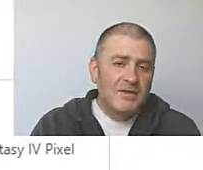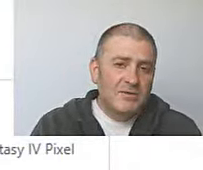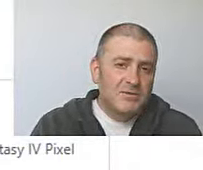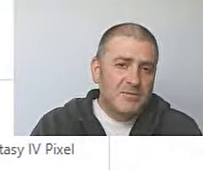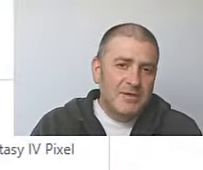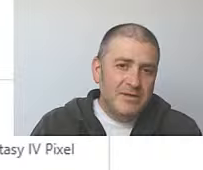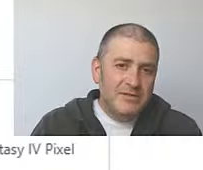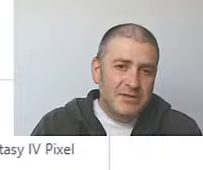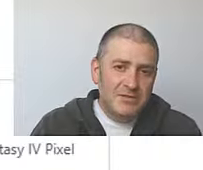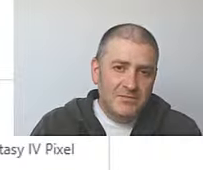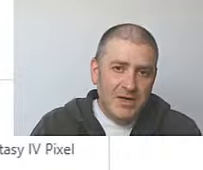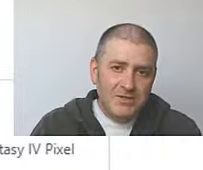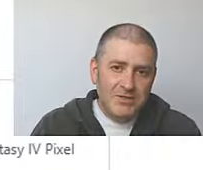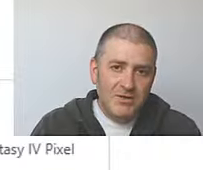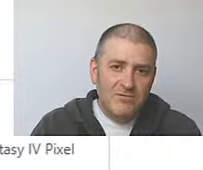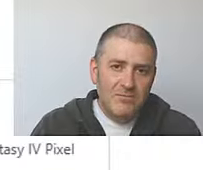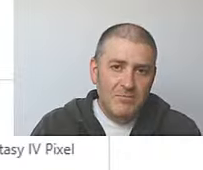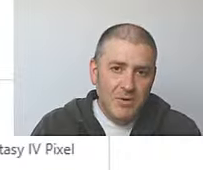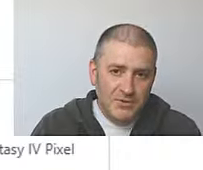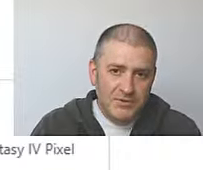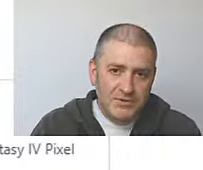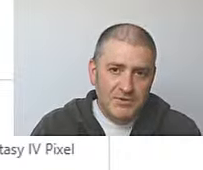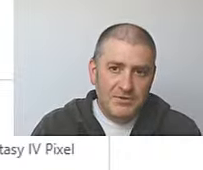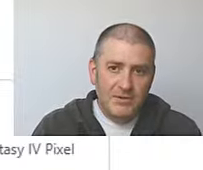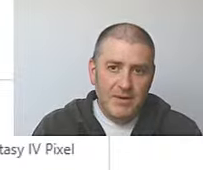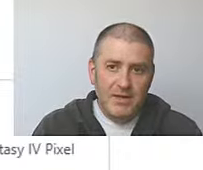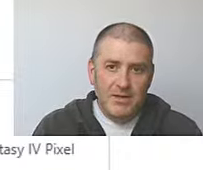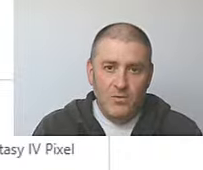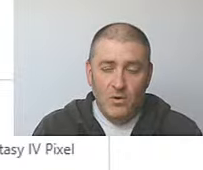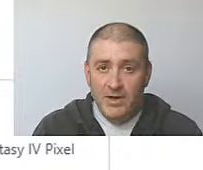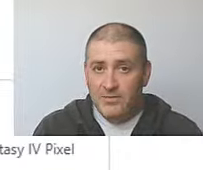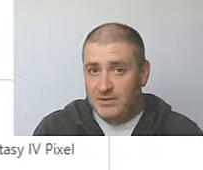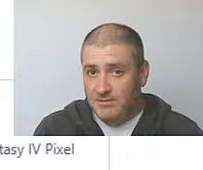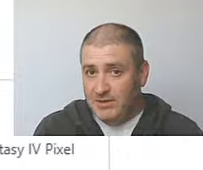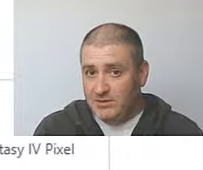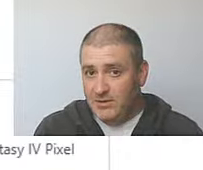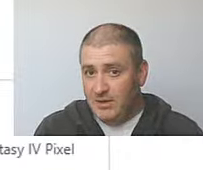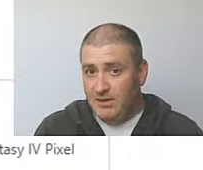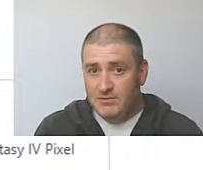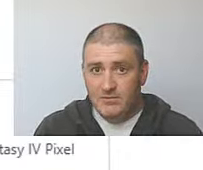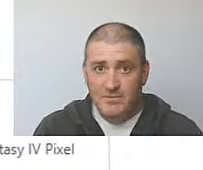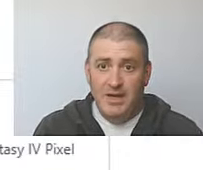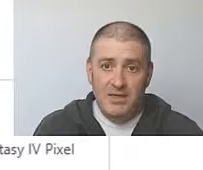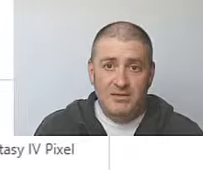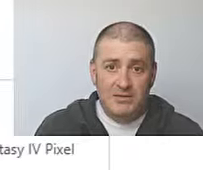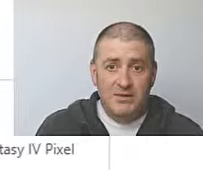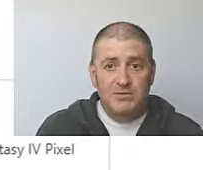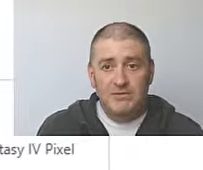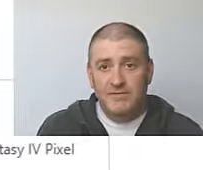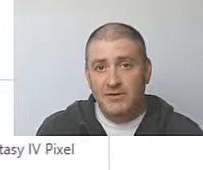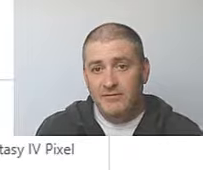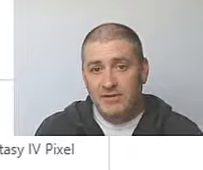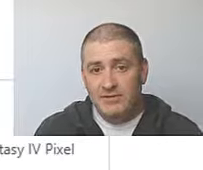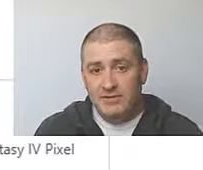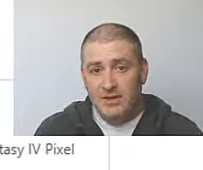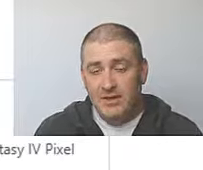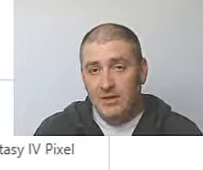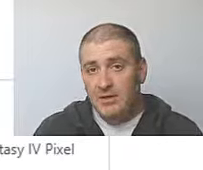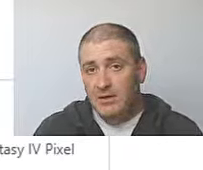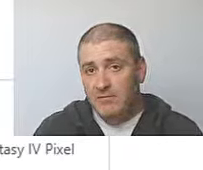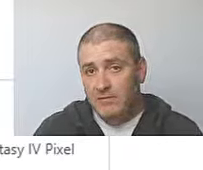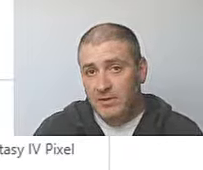And there's also been a sudden rash of mods to make a wide range of mainstream games from Hades 2 to Final